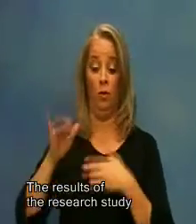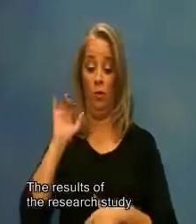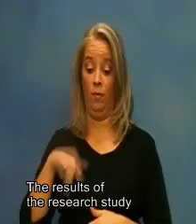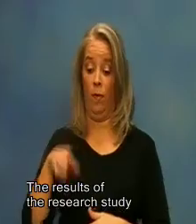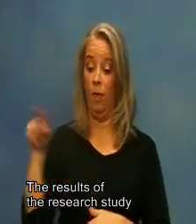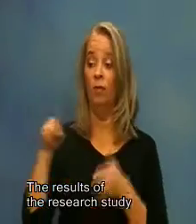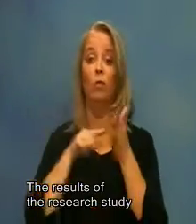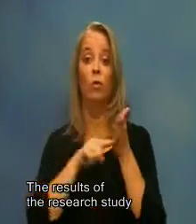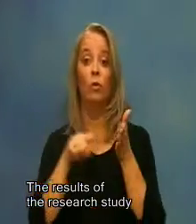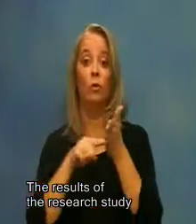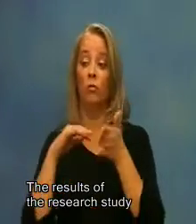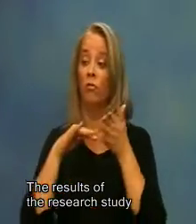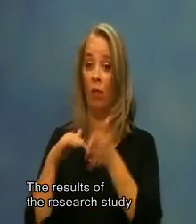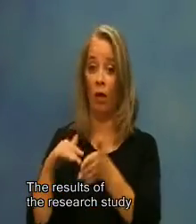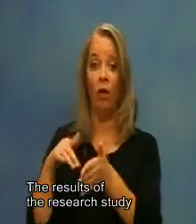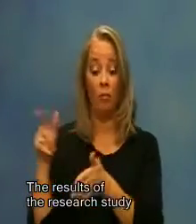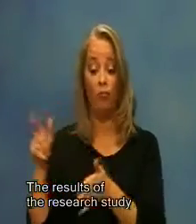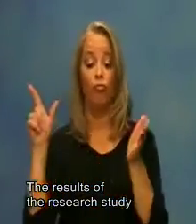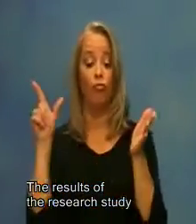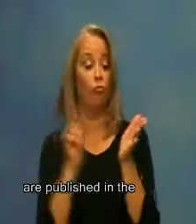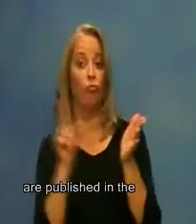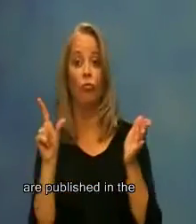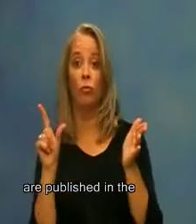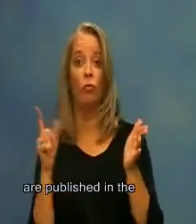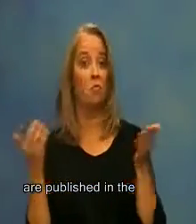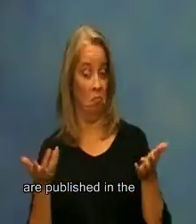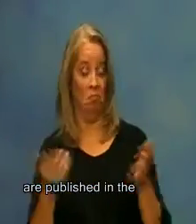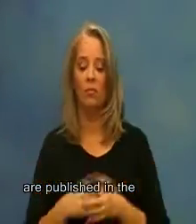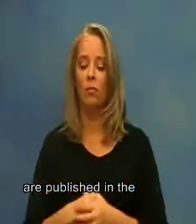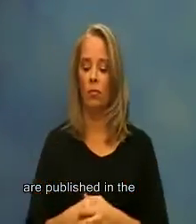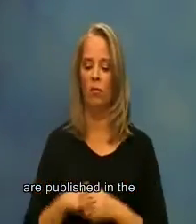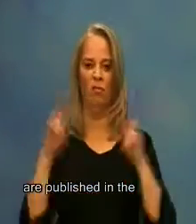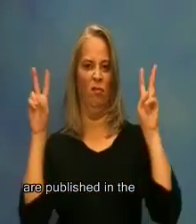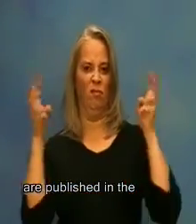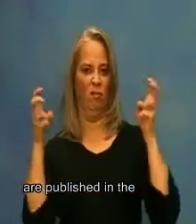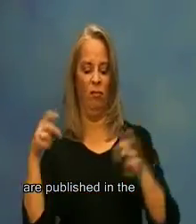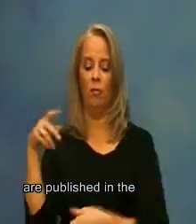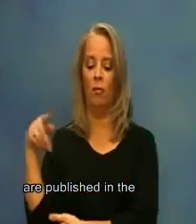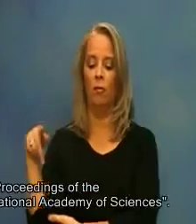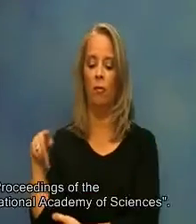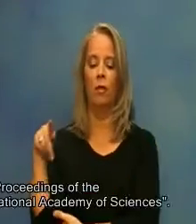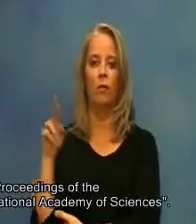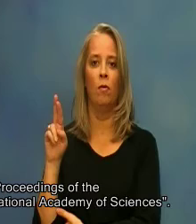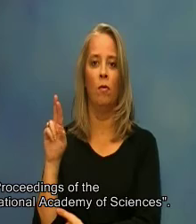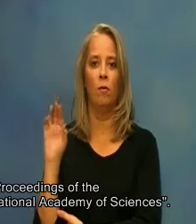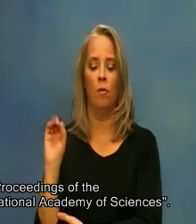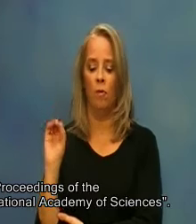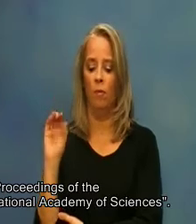The results of the research study are published in the Proceedings